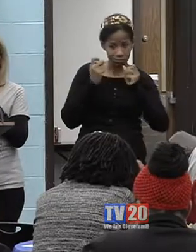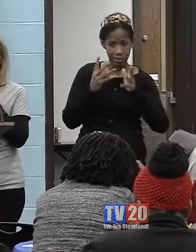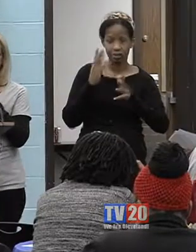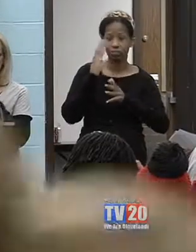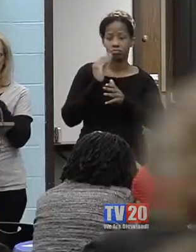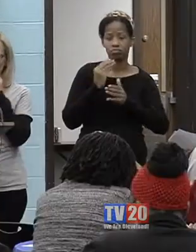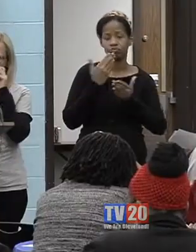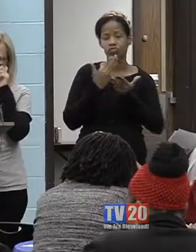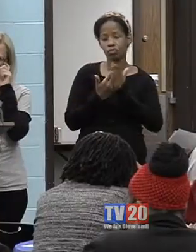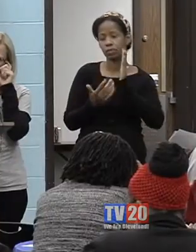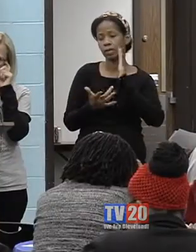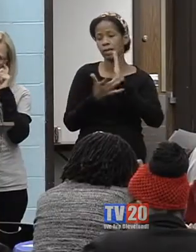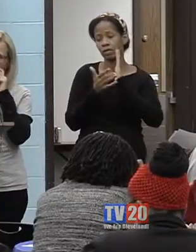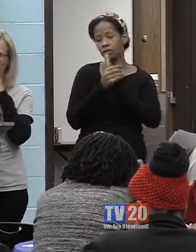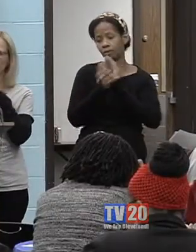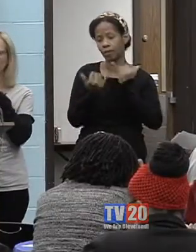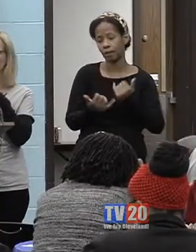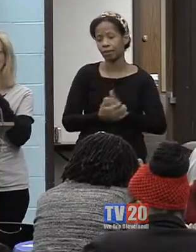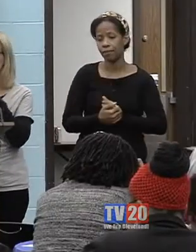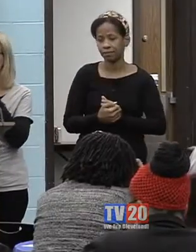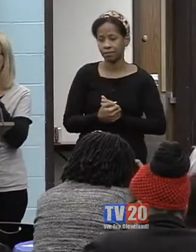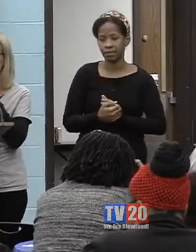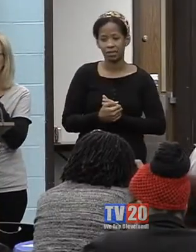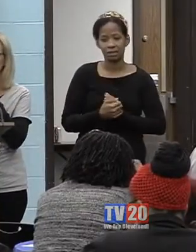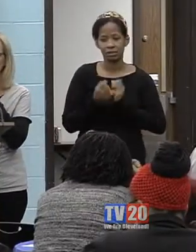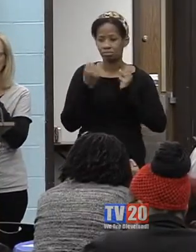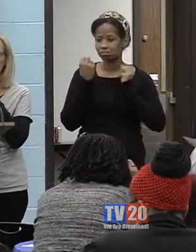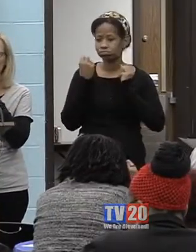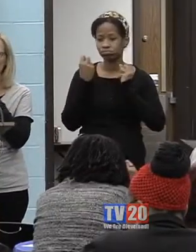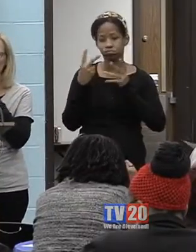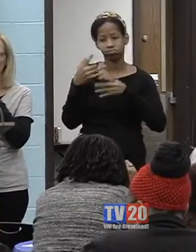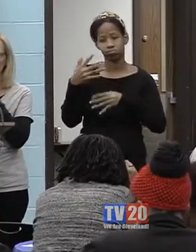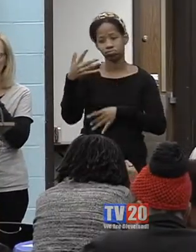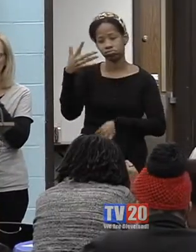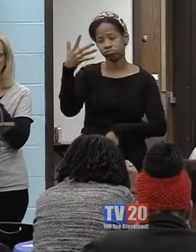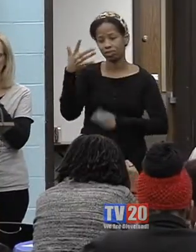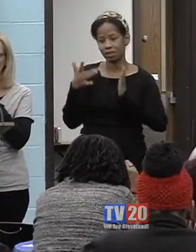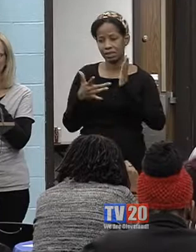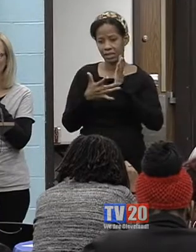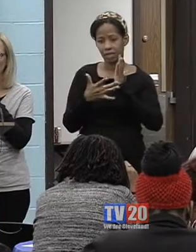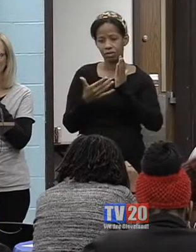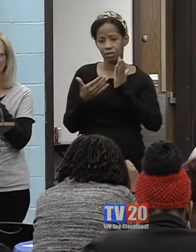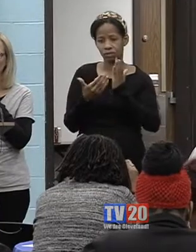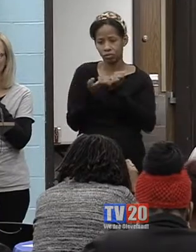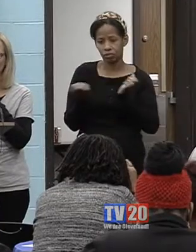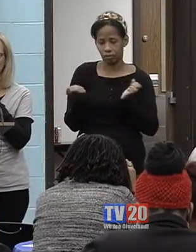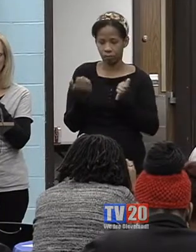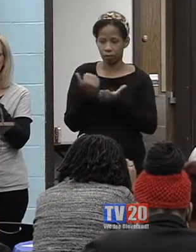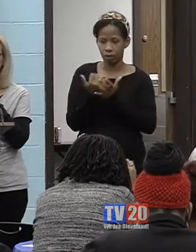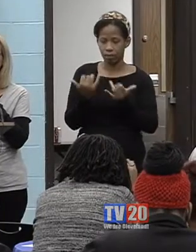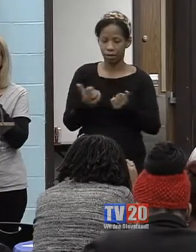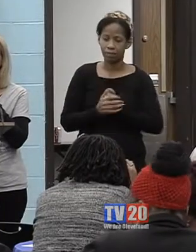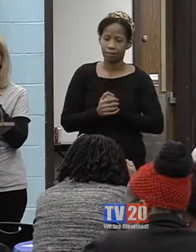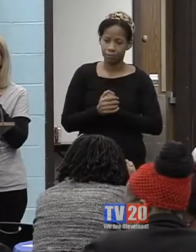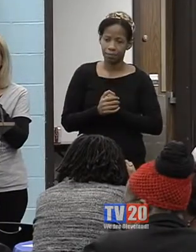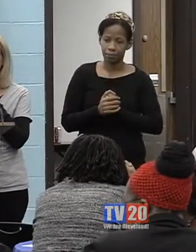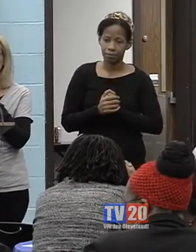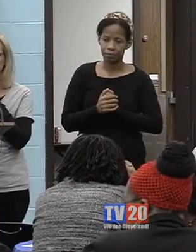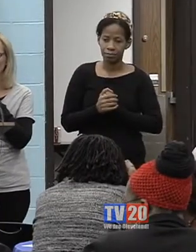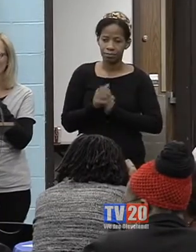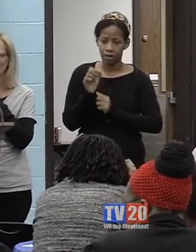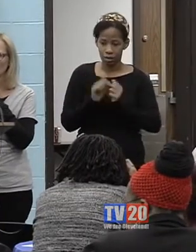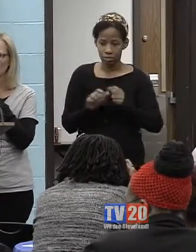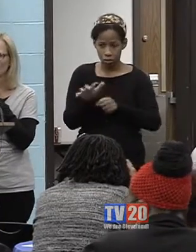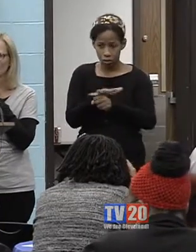So you're able to see those two different things. There's a myriad of different things that are available to help people understand where things